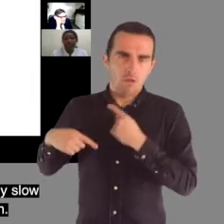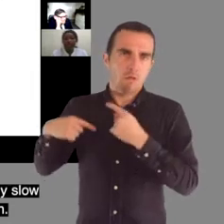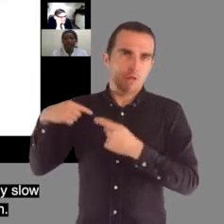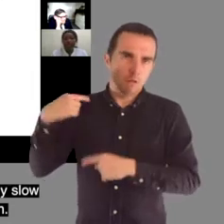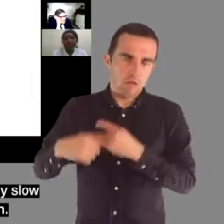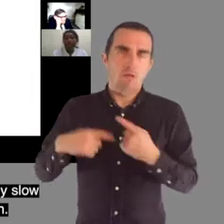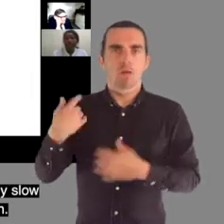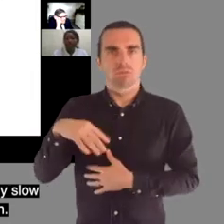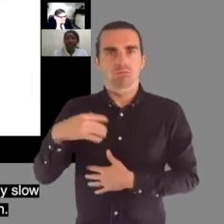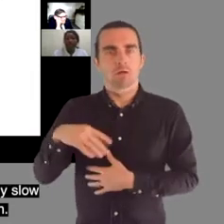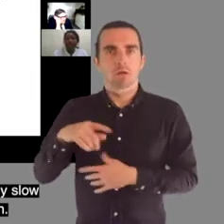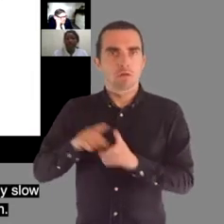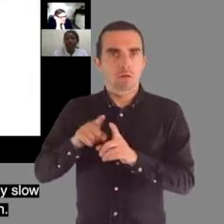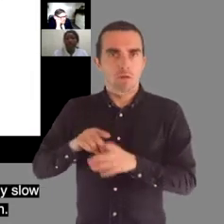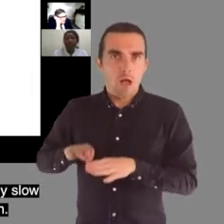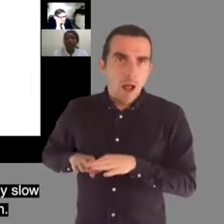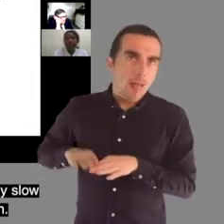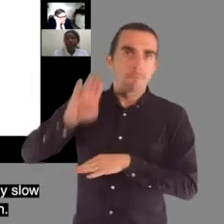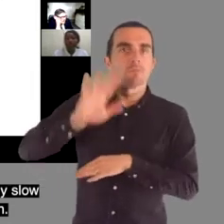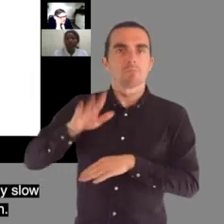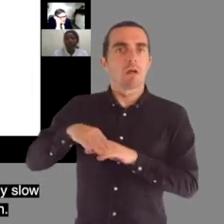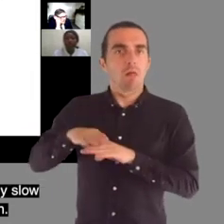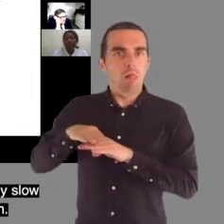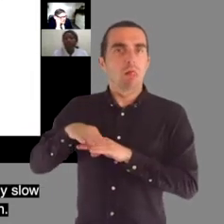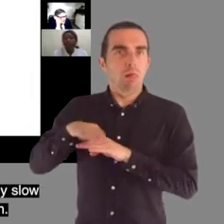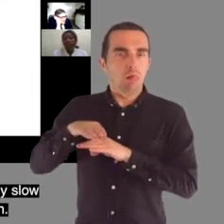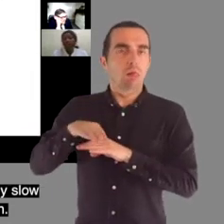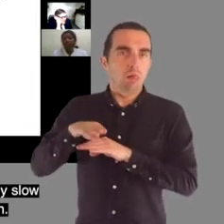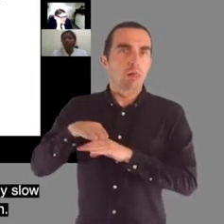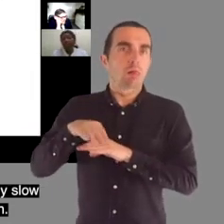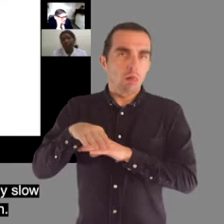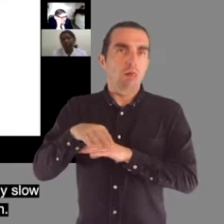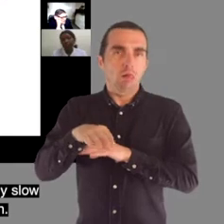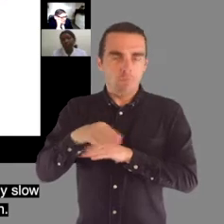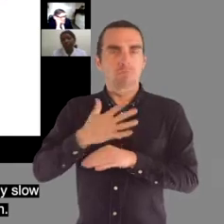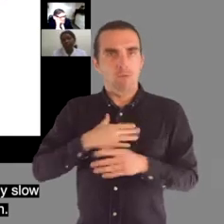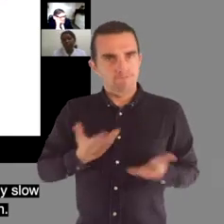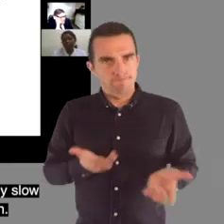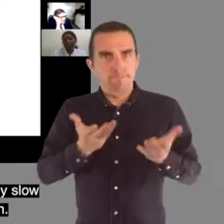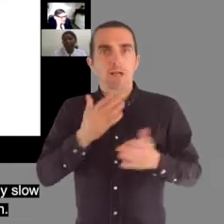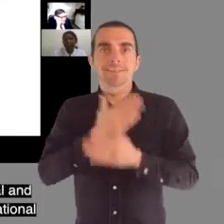Yet, progress has been painfully slow towards disability inclusion.